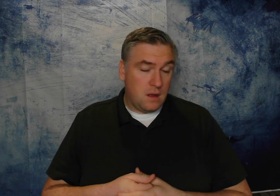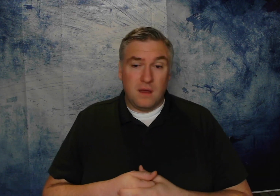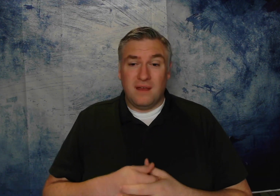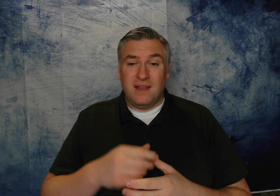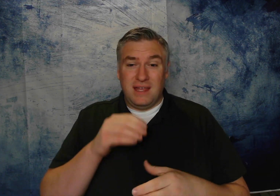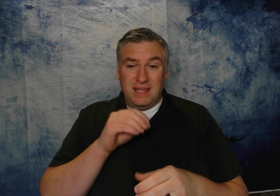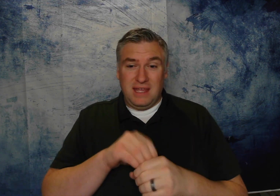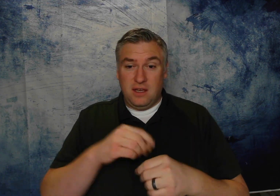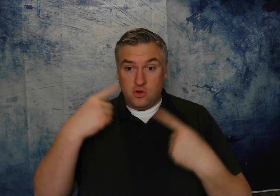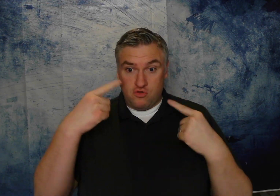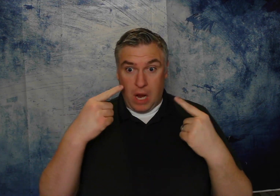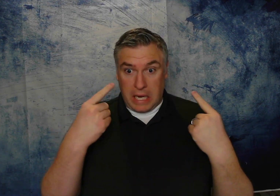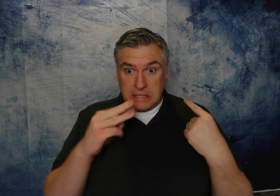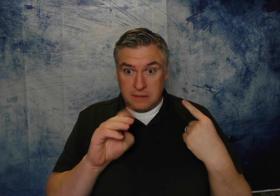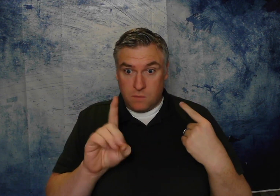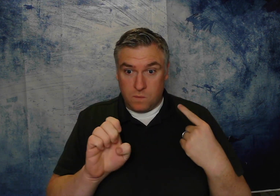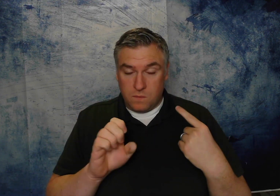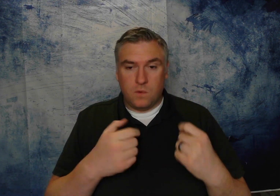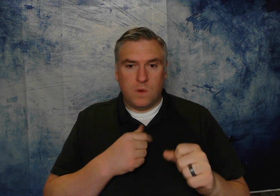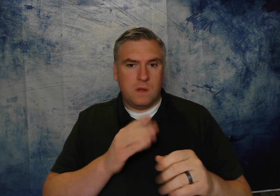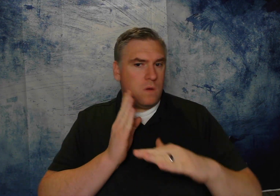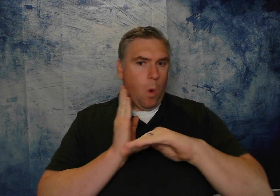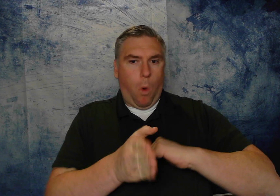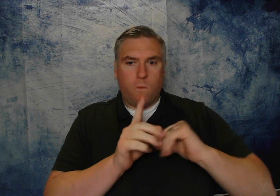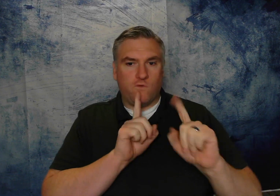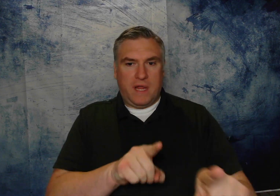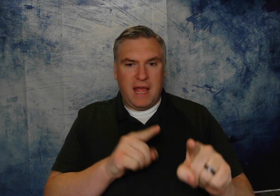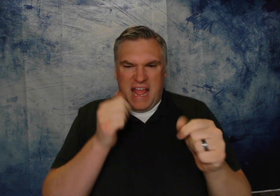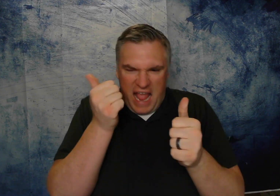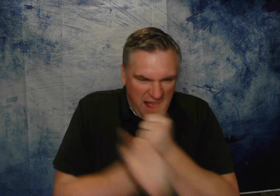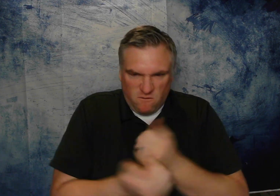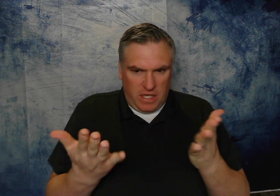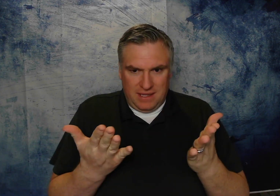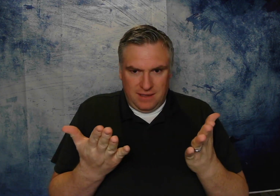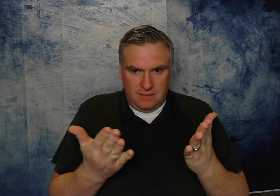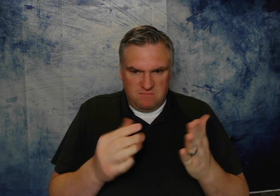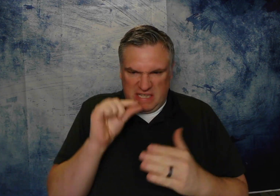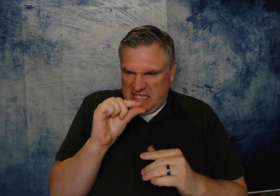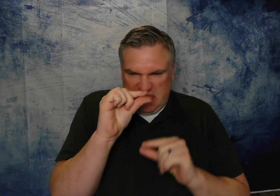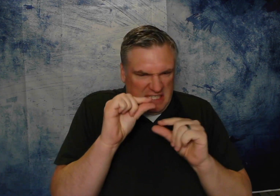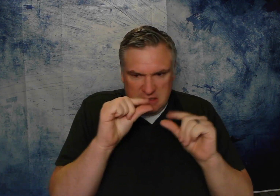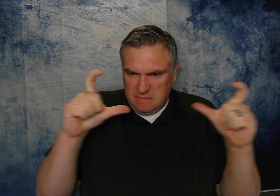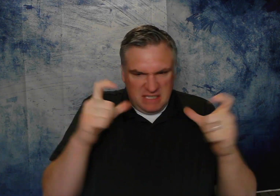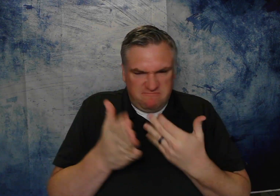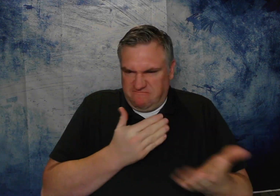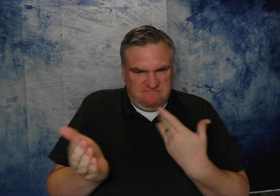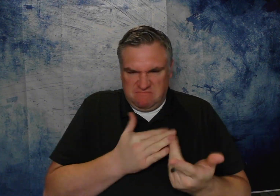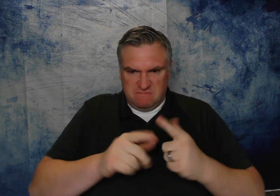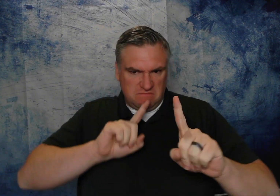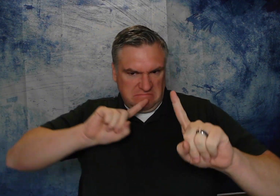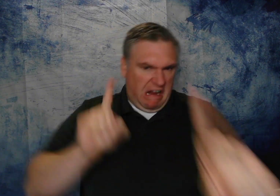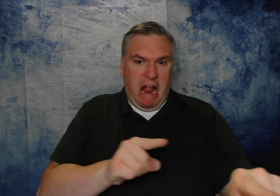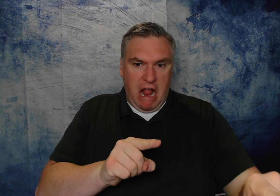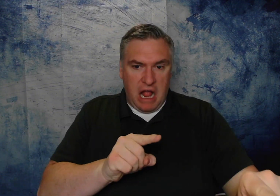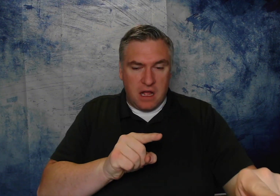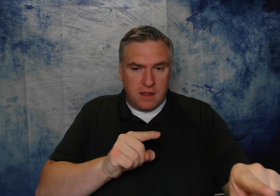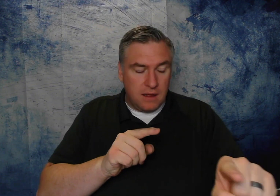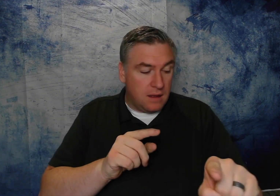example, in crazy mode, we overreact to everything. Every little or big thing really doesn't matter.